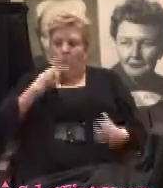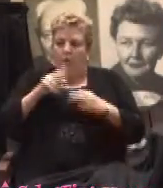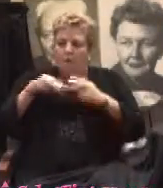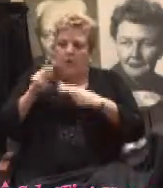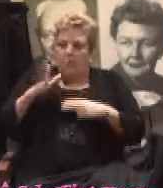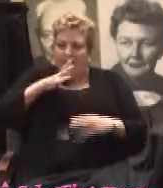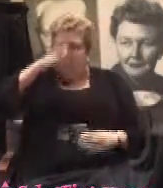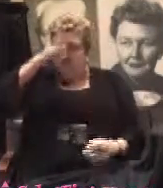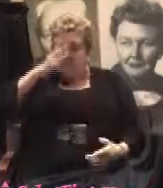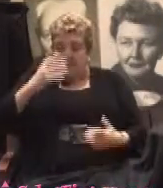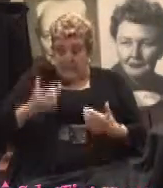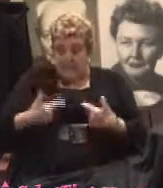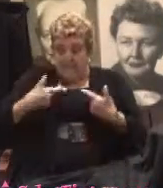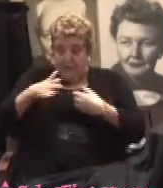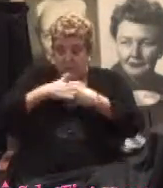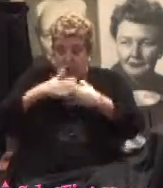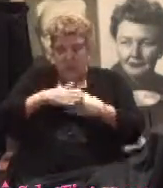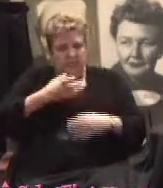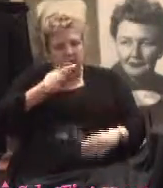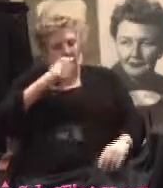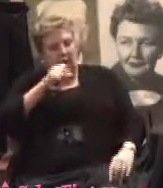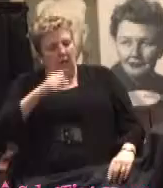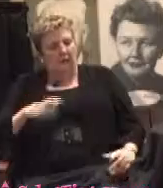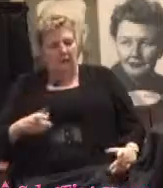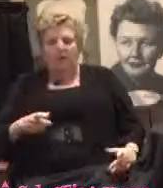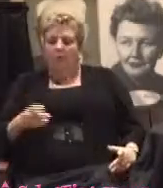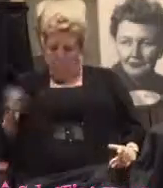here?" And I said, "Yeah." And he said, "Well, I'll take you there."